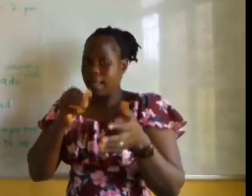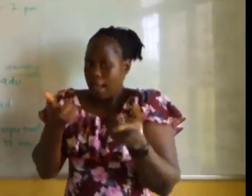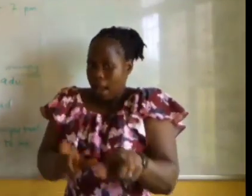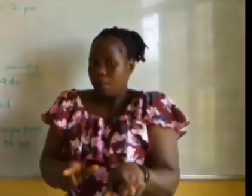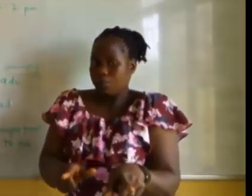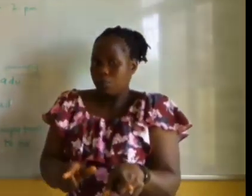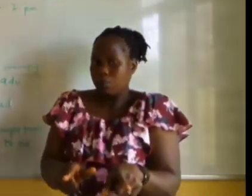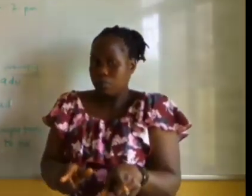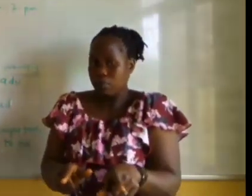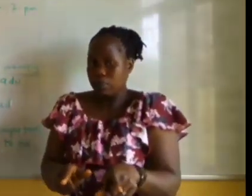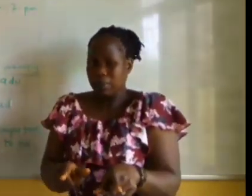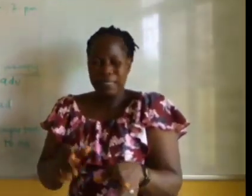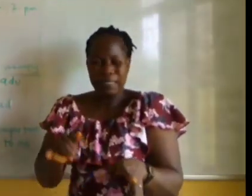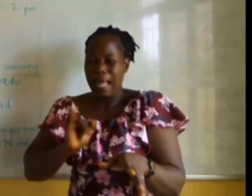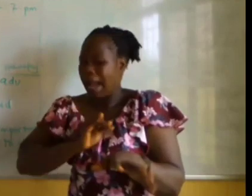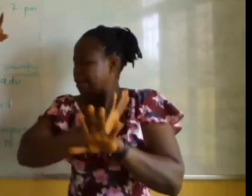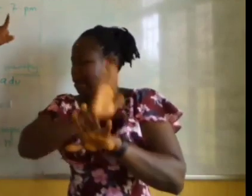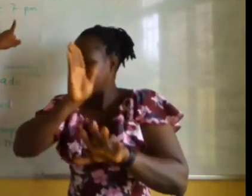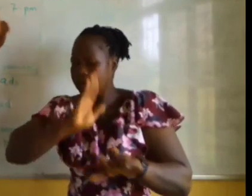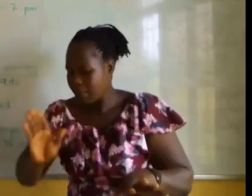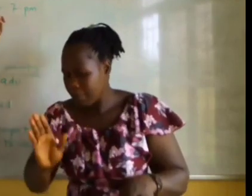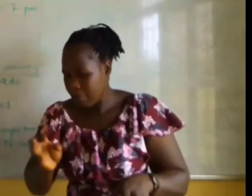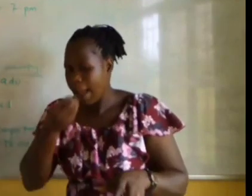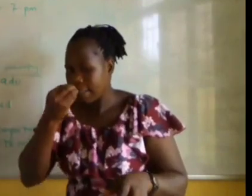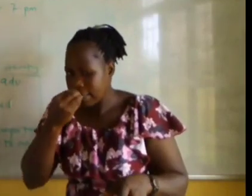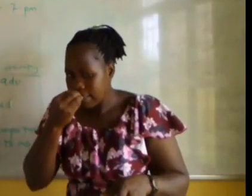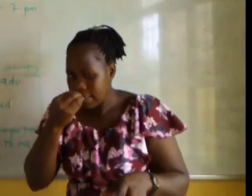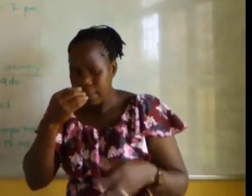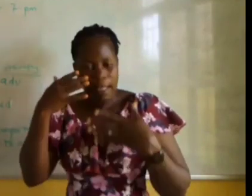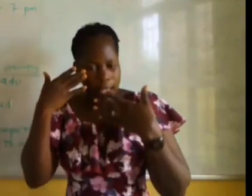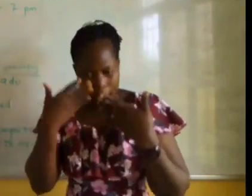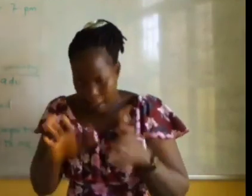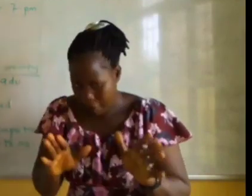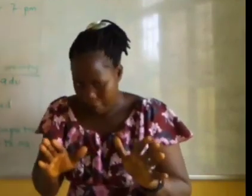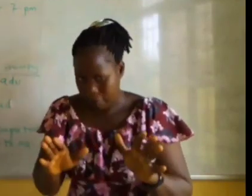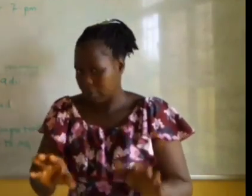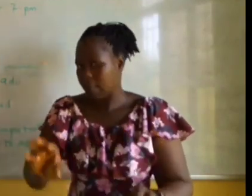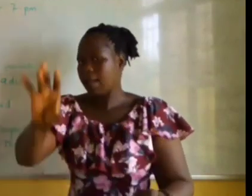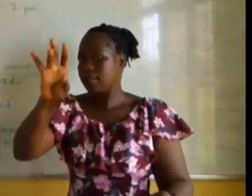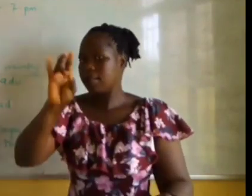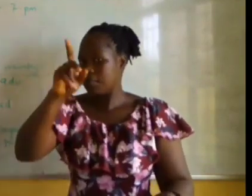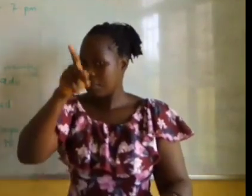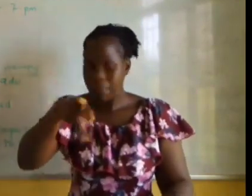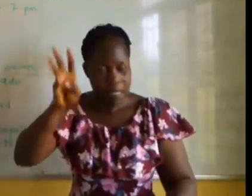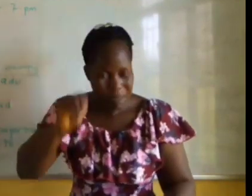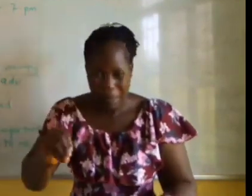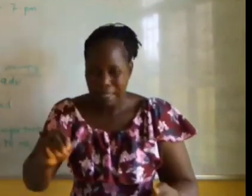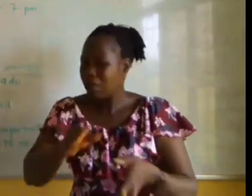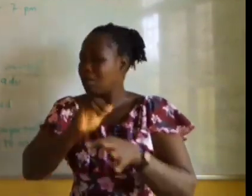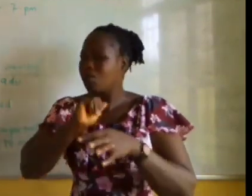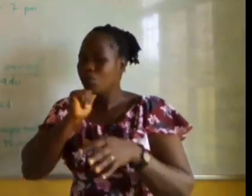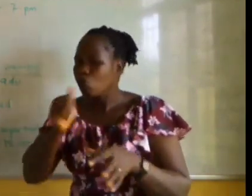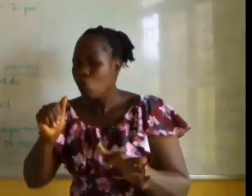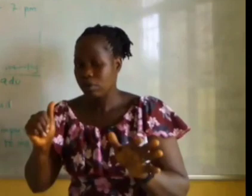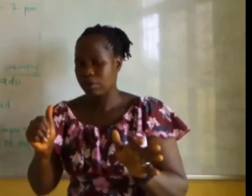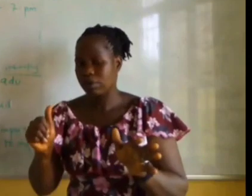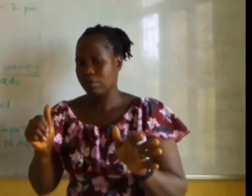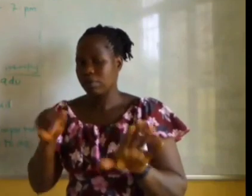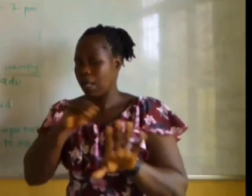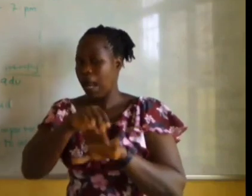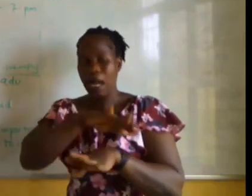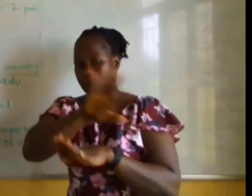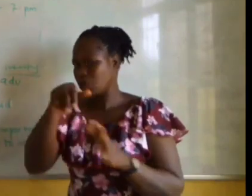he doesn't eat. That is, I never eat after 7 p.m. Never is showing us that, never. It's showing